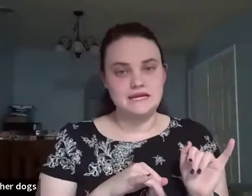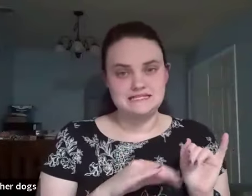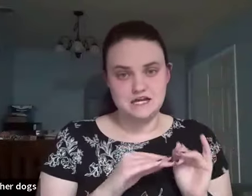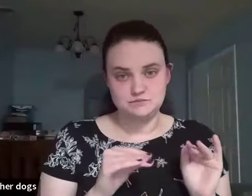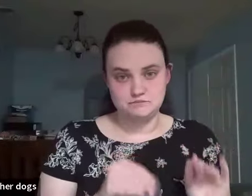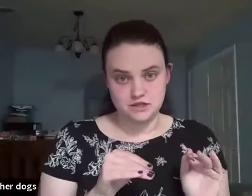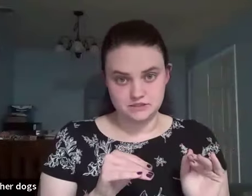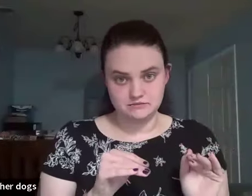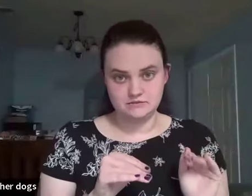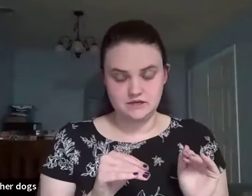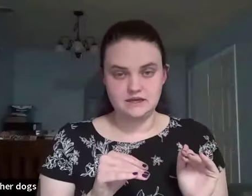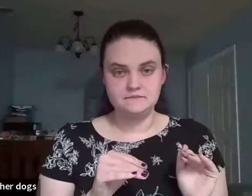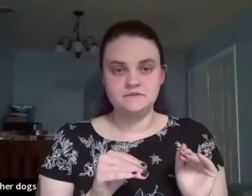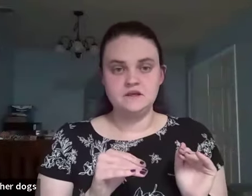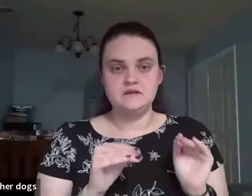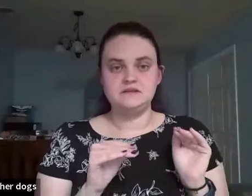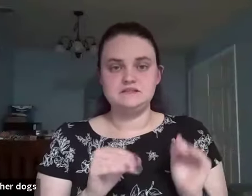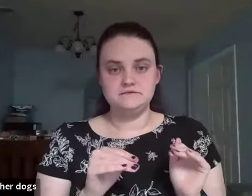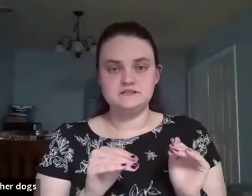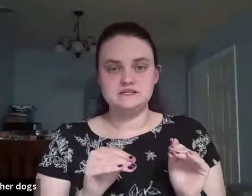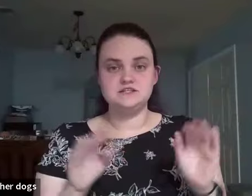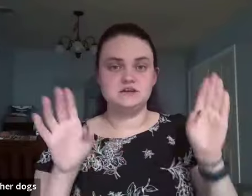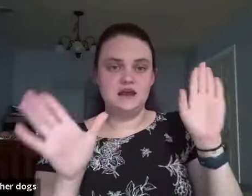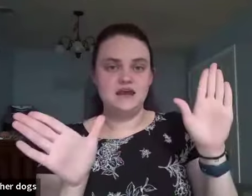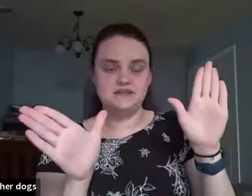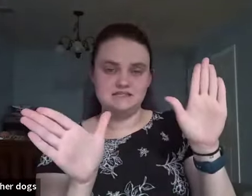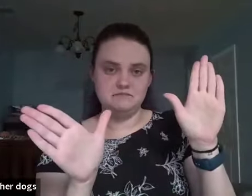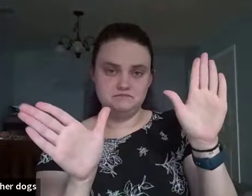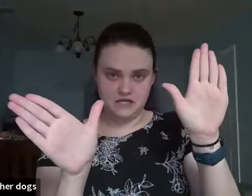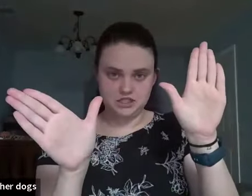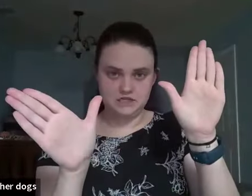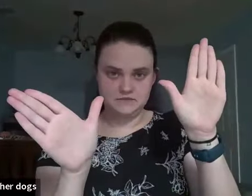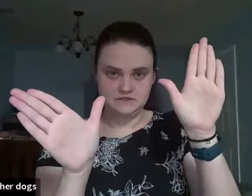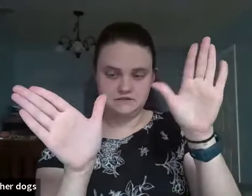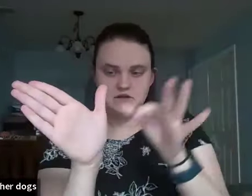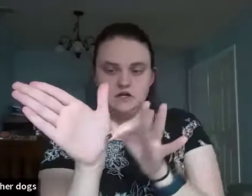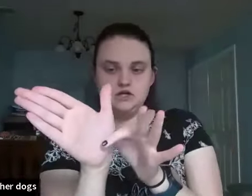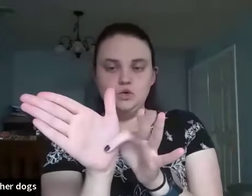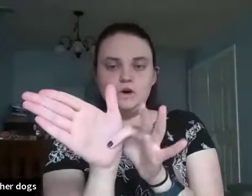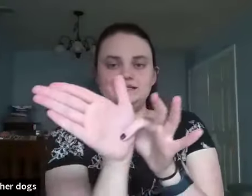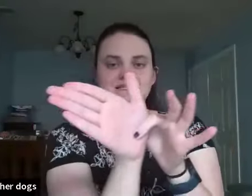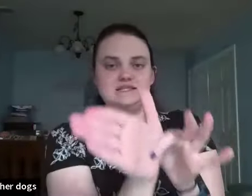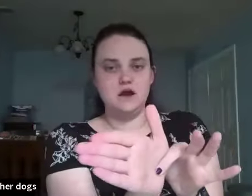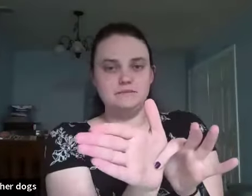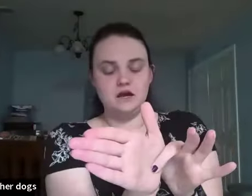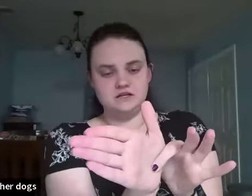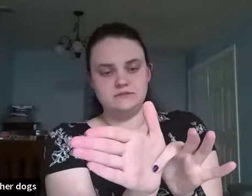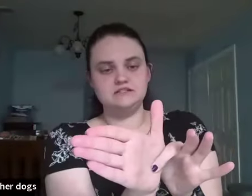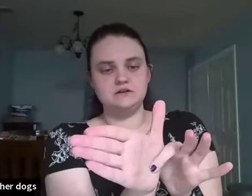annoy slash bother. Okay. The difference is you're going to kind of have that same hand shapes. Your non-dominant,